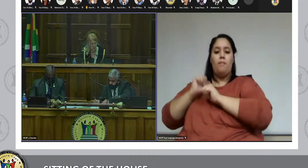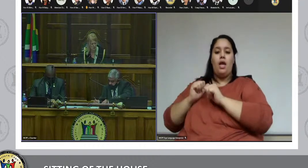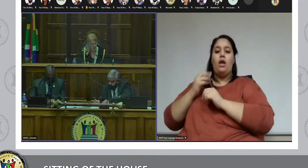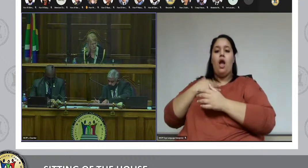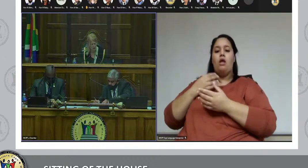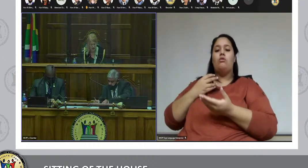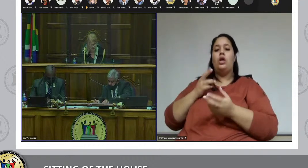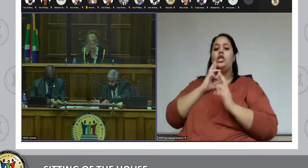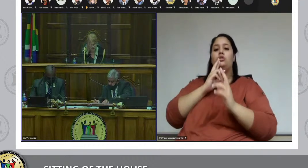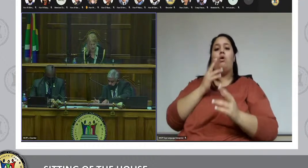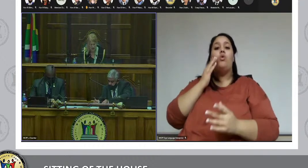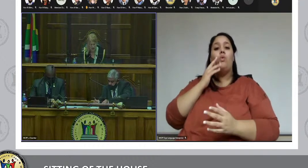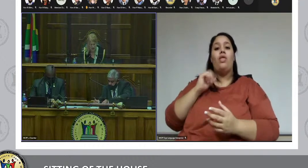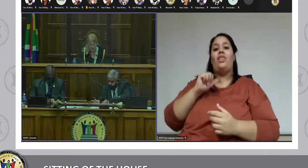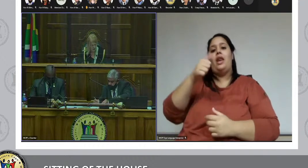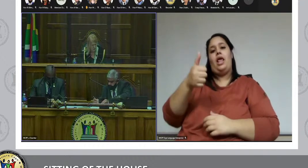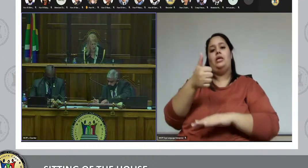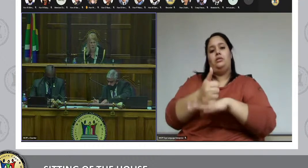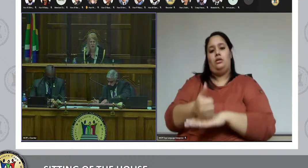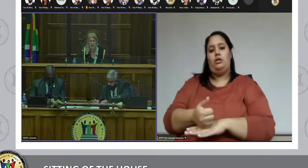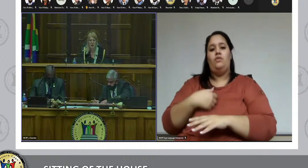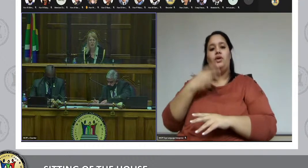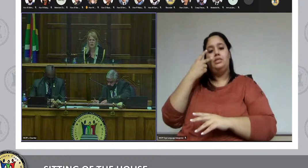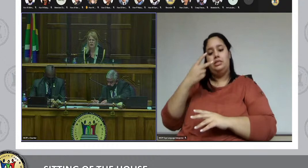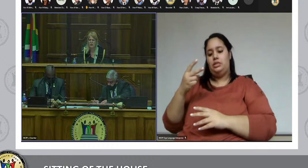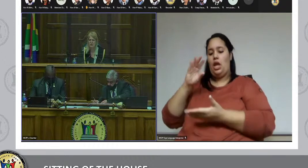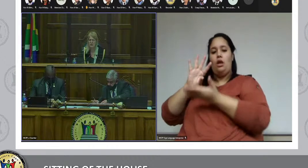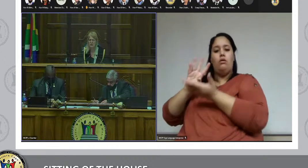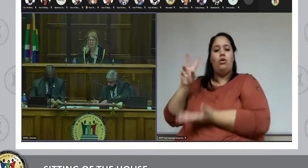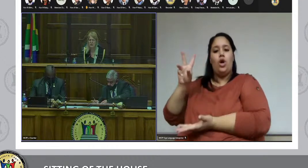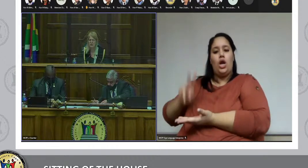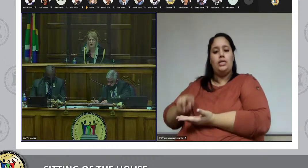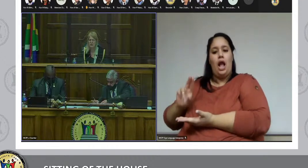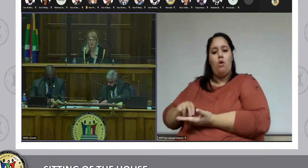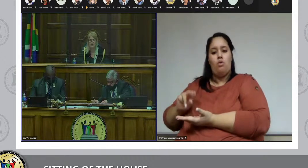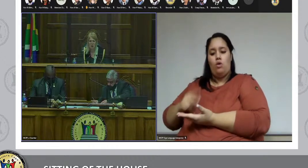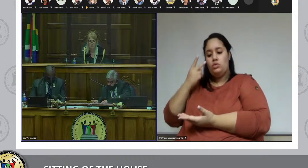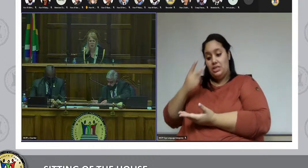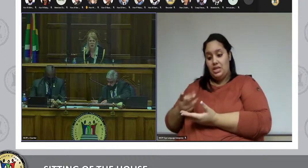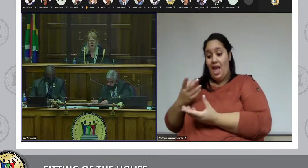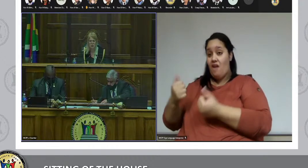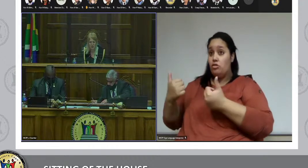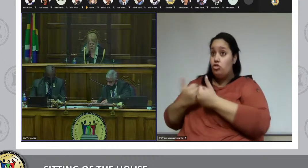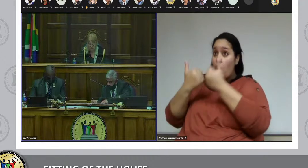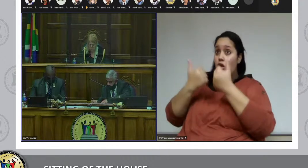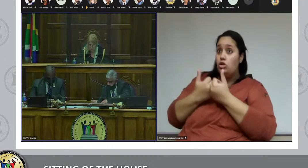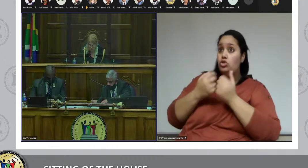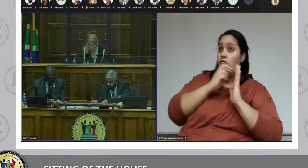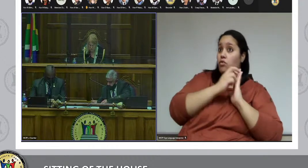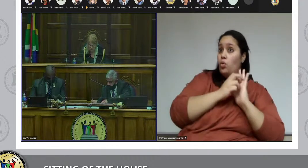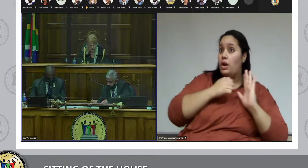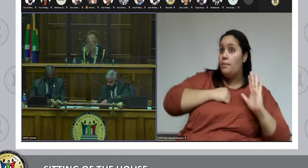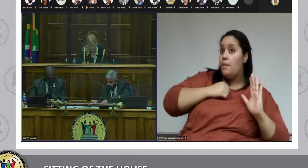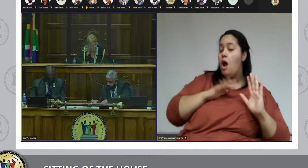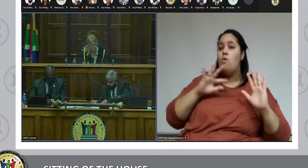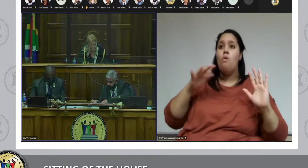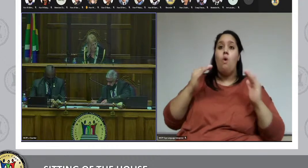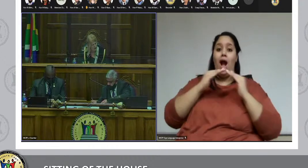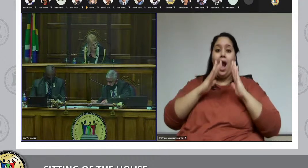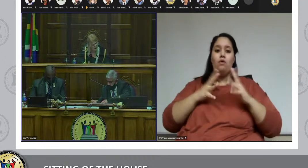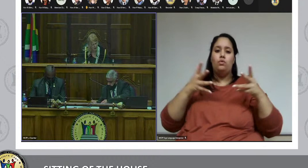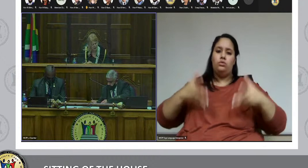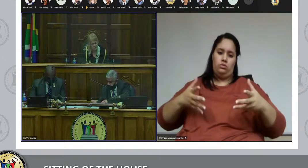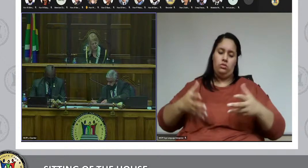sitting once I've looked at the Hansard of whether there's a direct challenge on the rulings of this